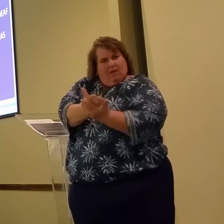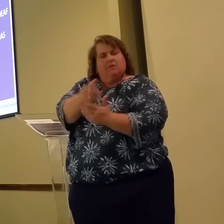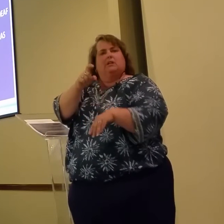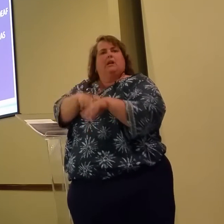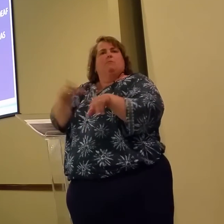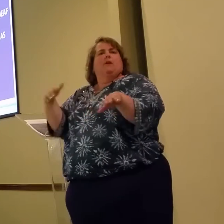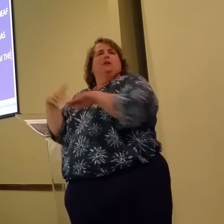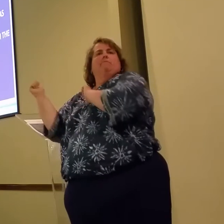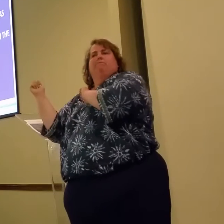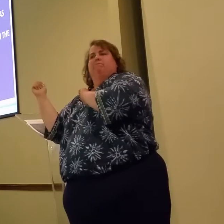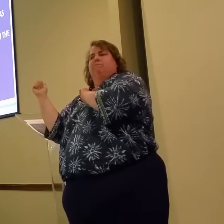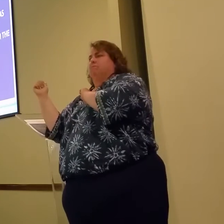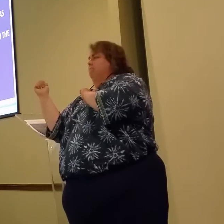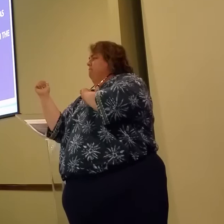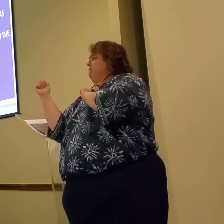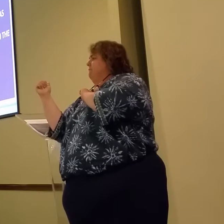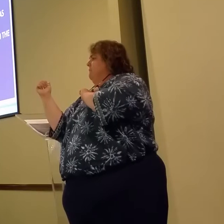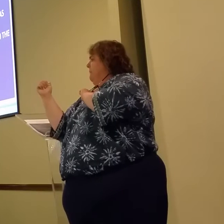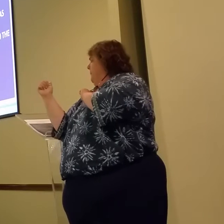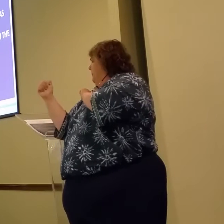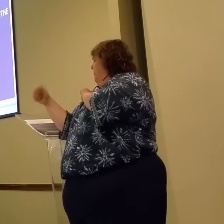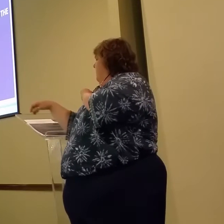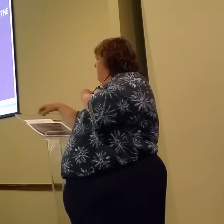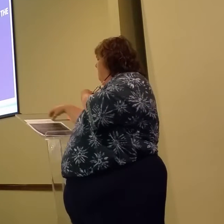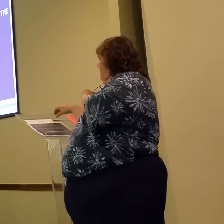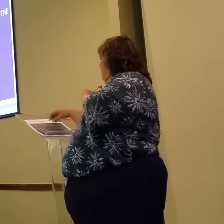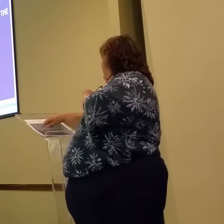time that they arrive for the assignment until the assignment is over.